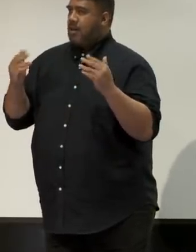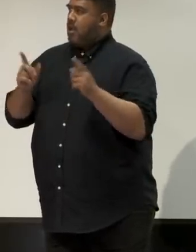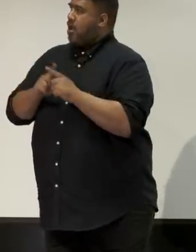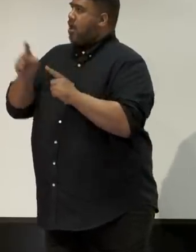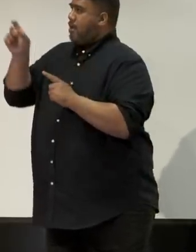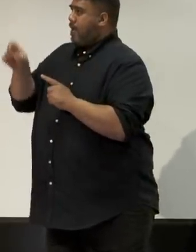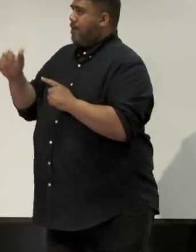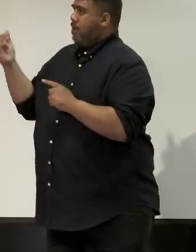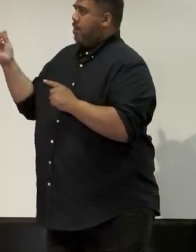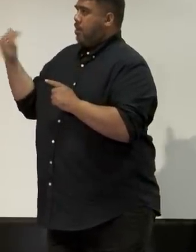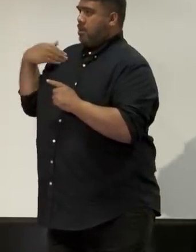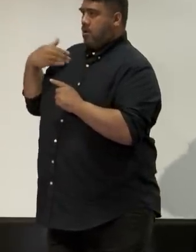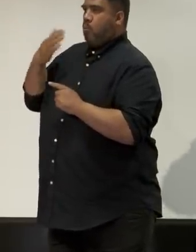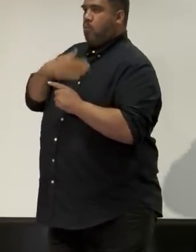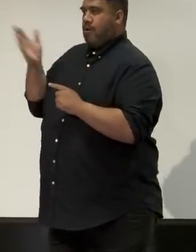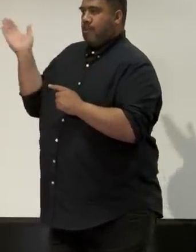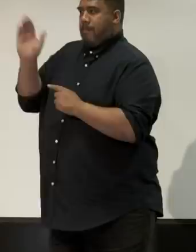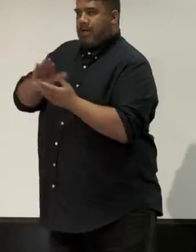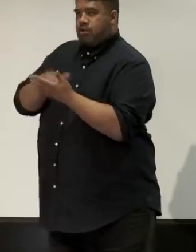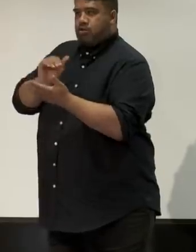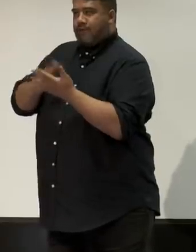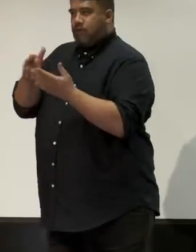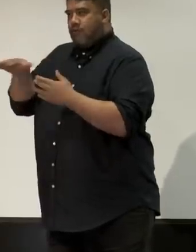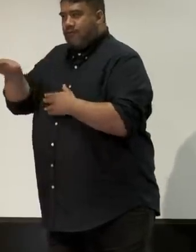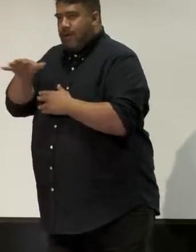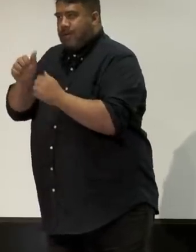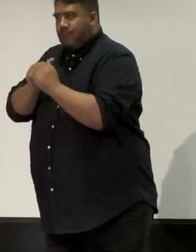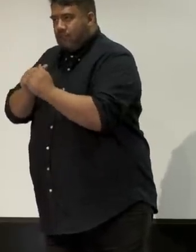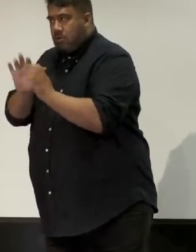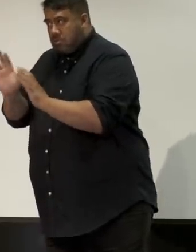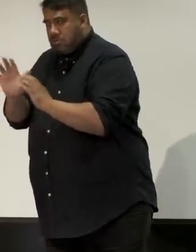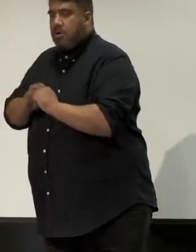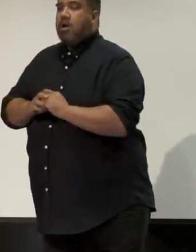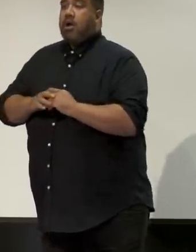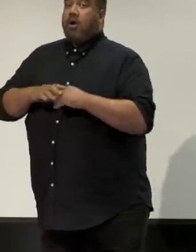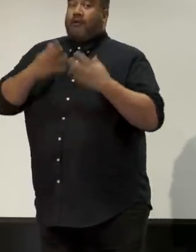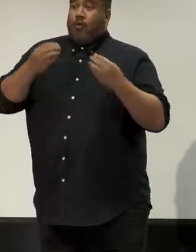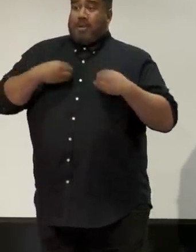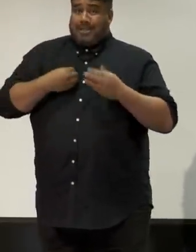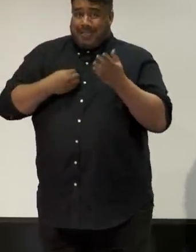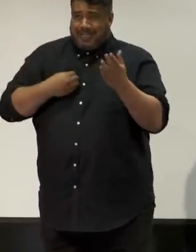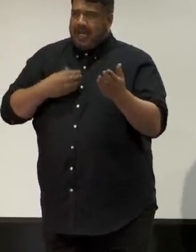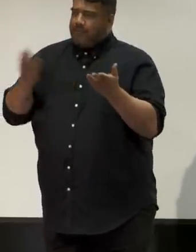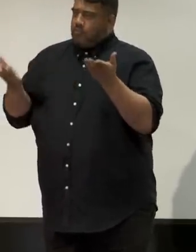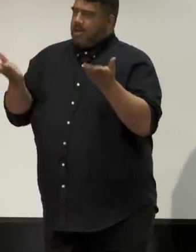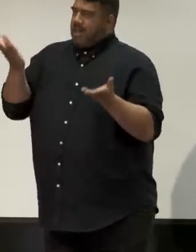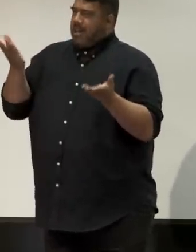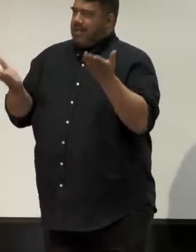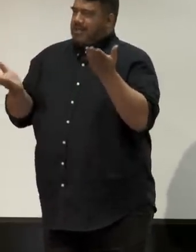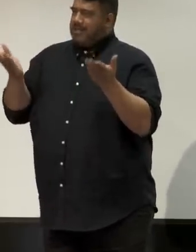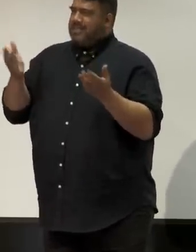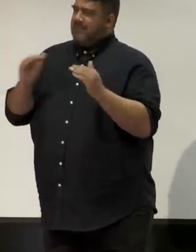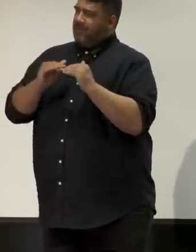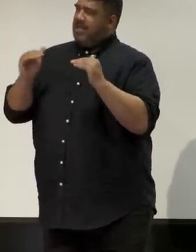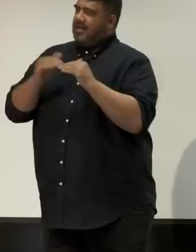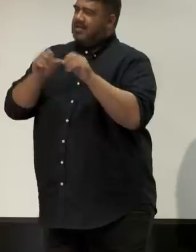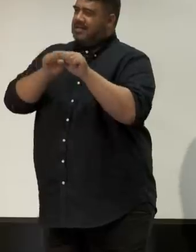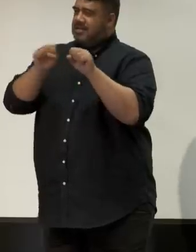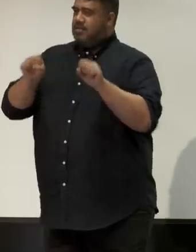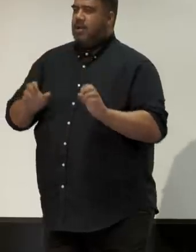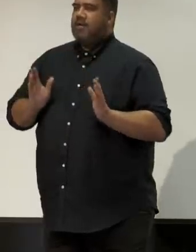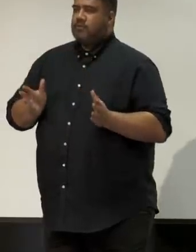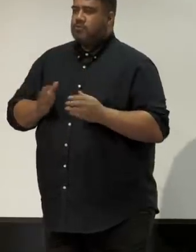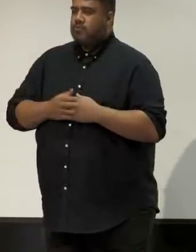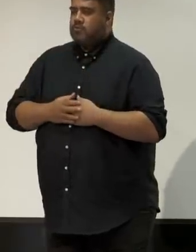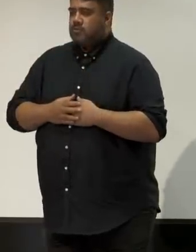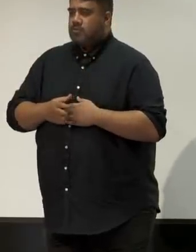coming in is something that the whole, a number of countries are facing. Do you expect that to go from a matter of a couple